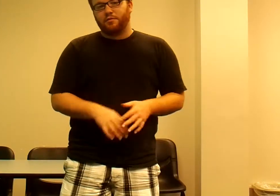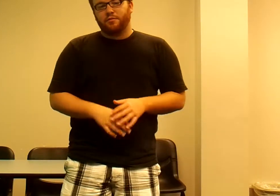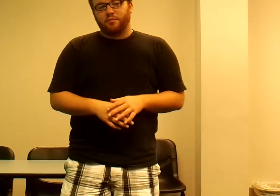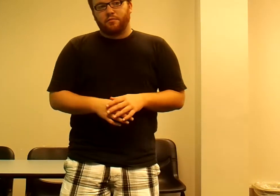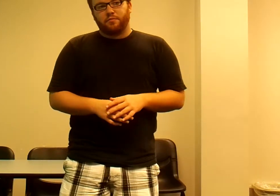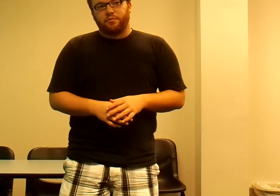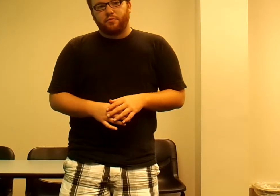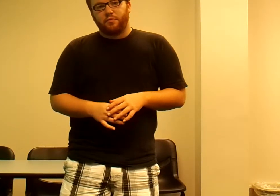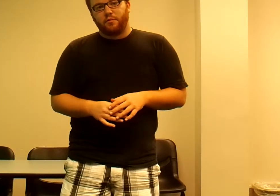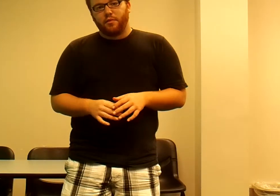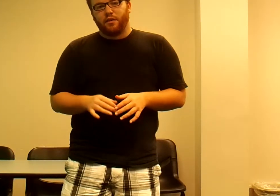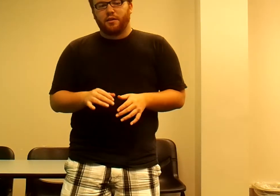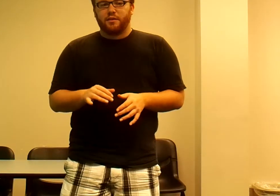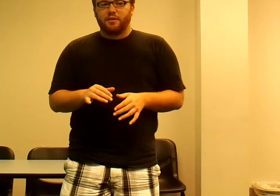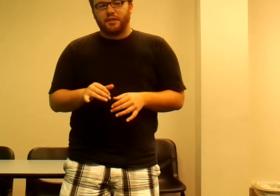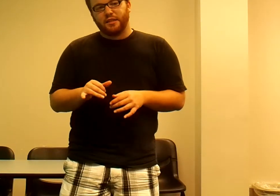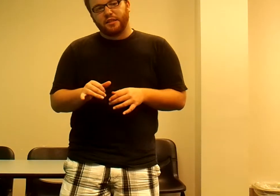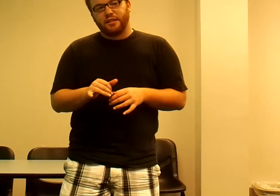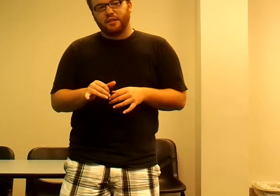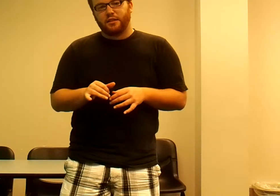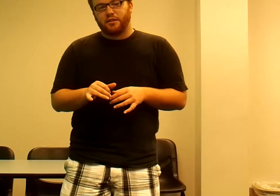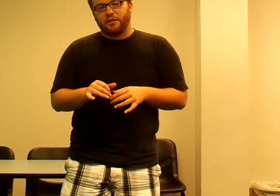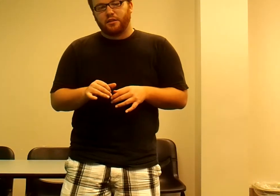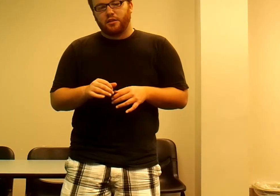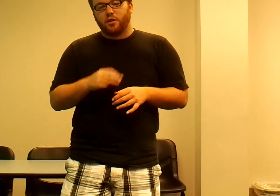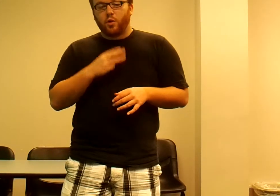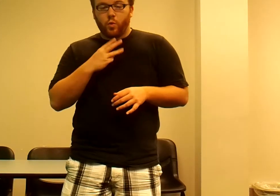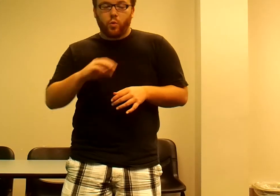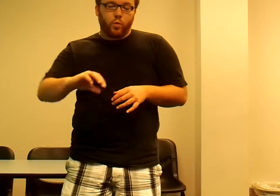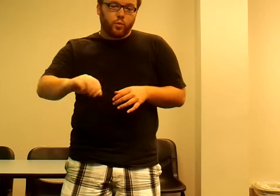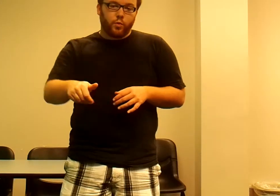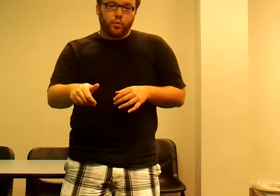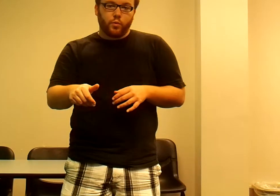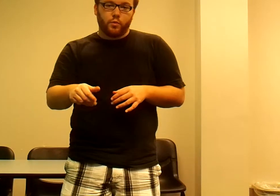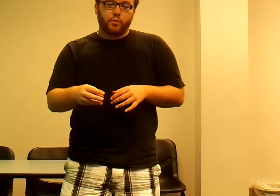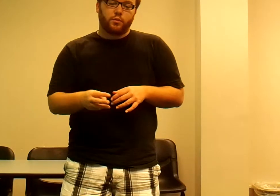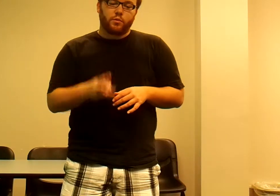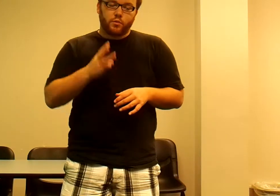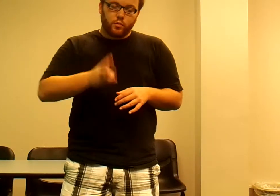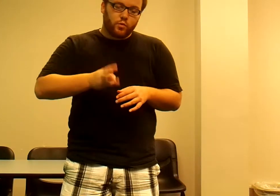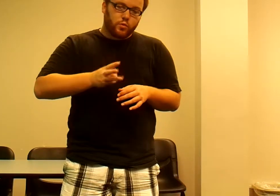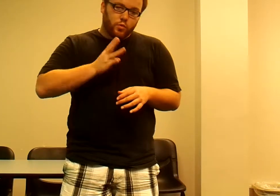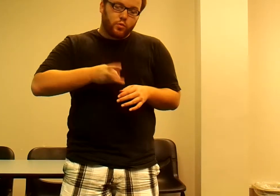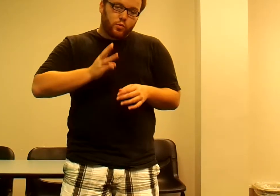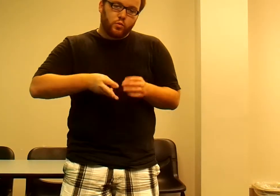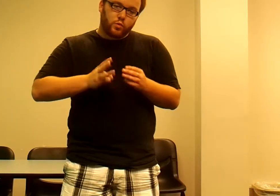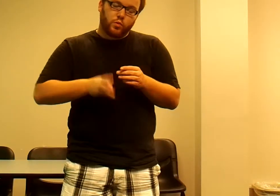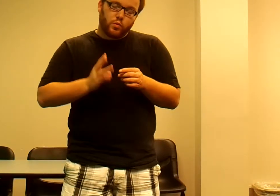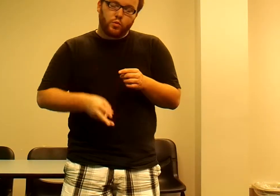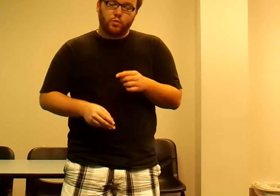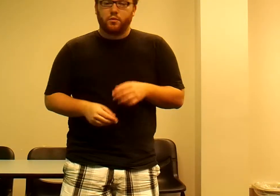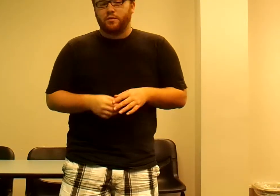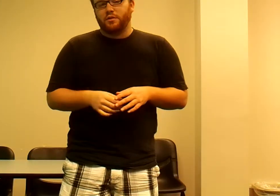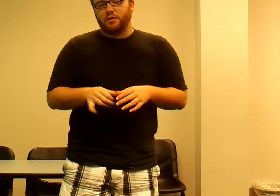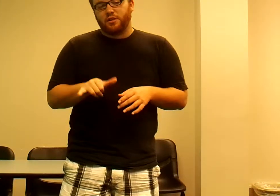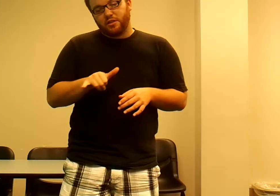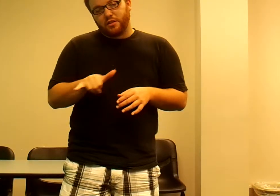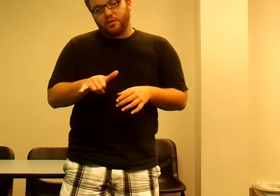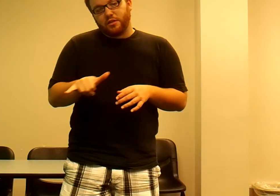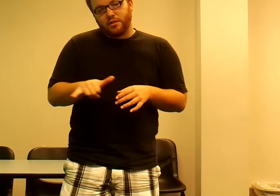same thing with a faucet. When you turn a faucet on and you run the water, when you run the water really hard, or you